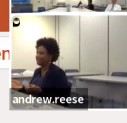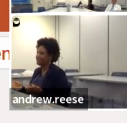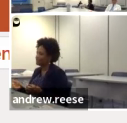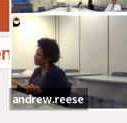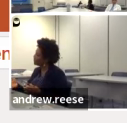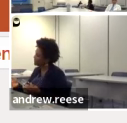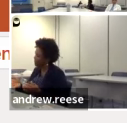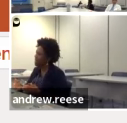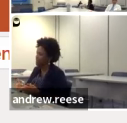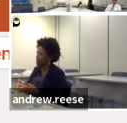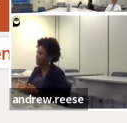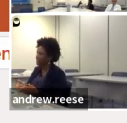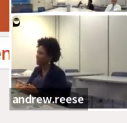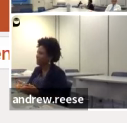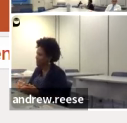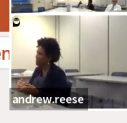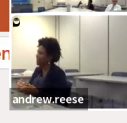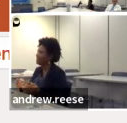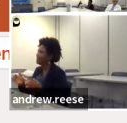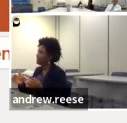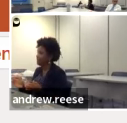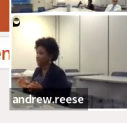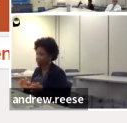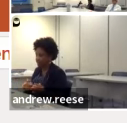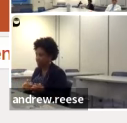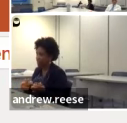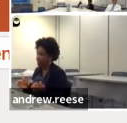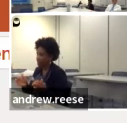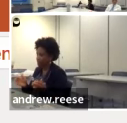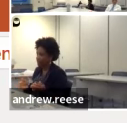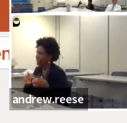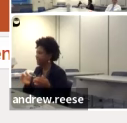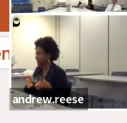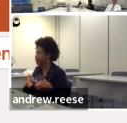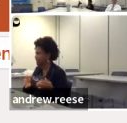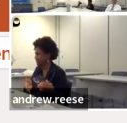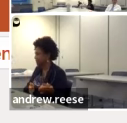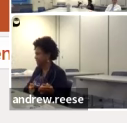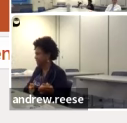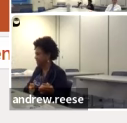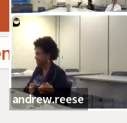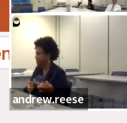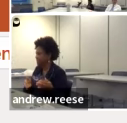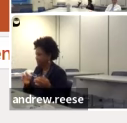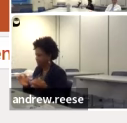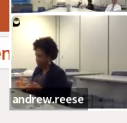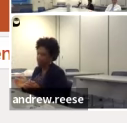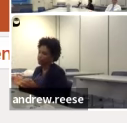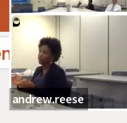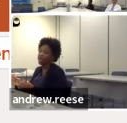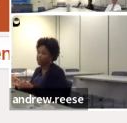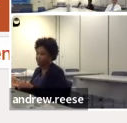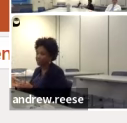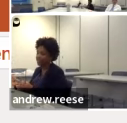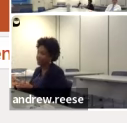late, just remind the person, remember, these are people with intellectual disability.